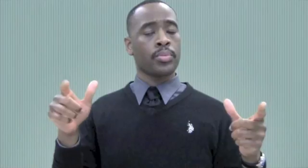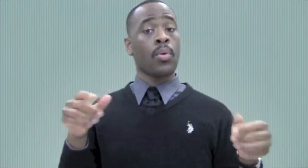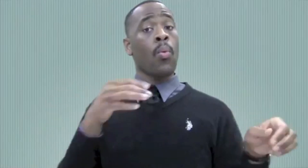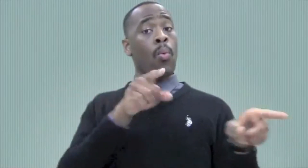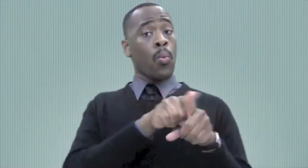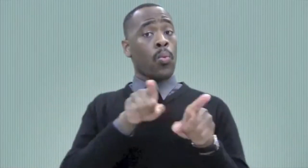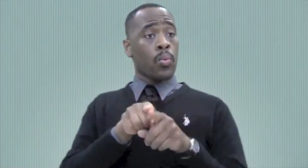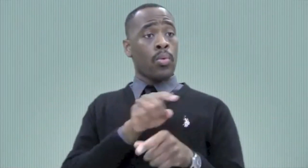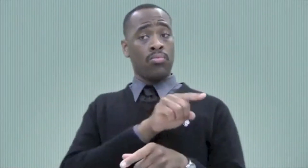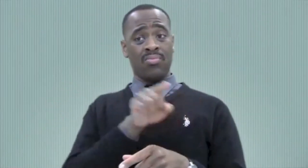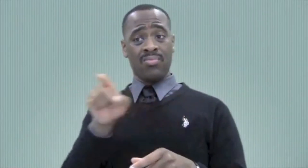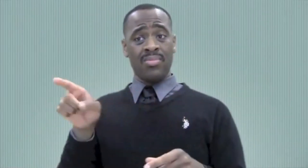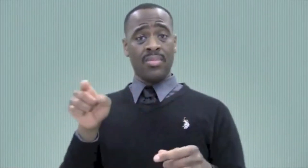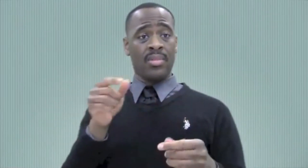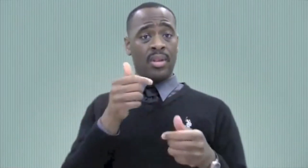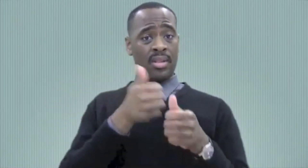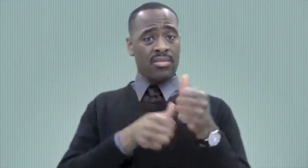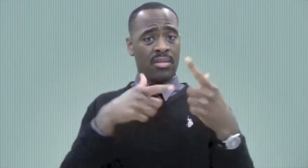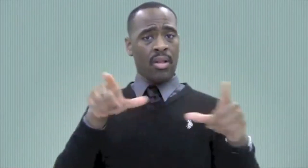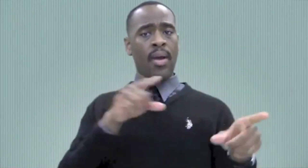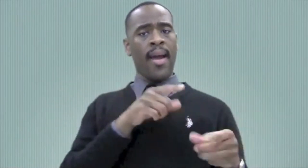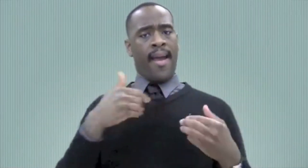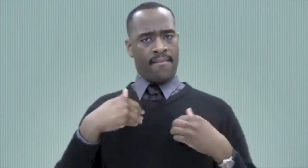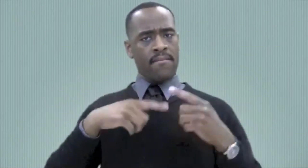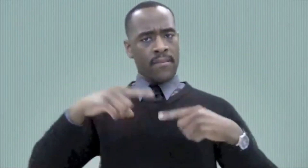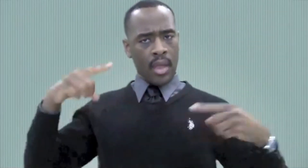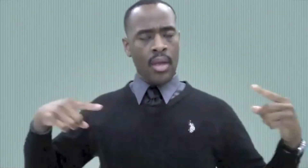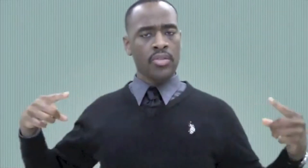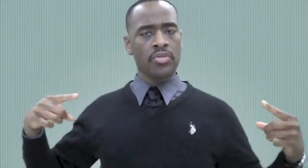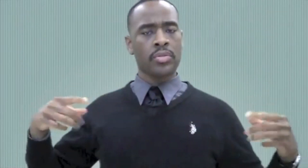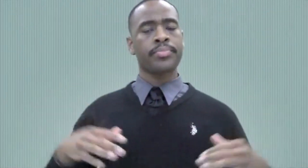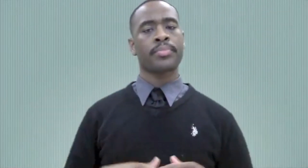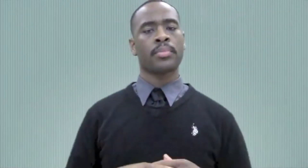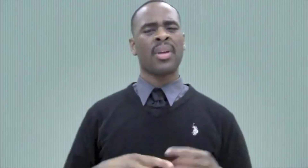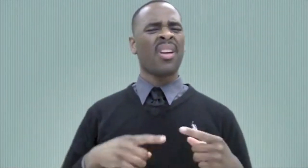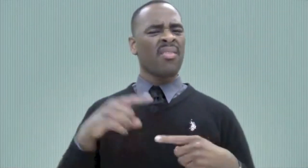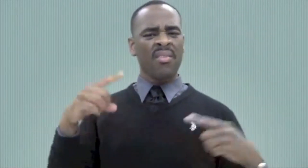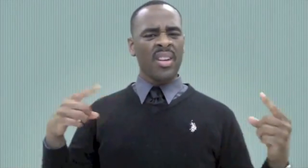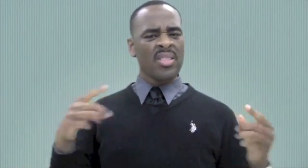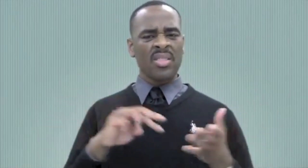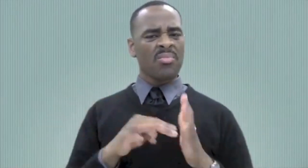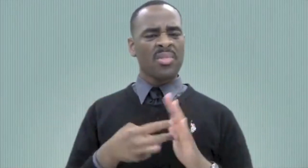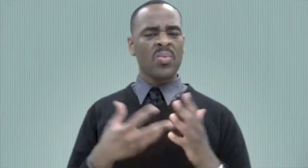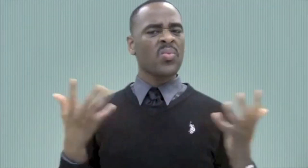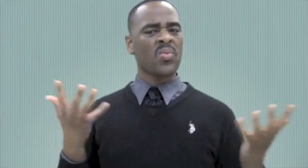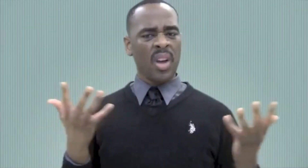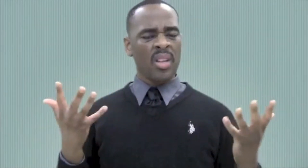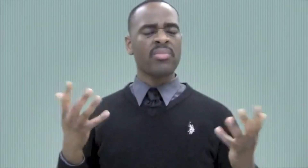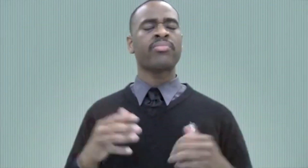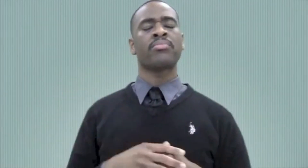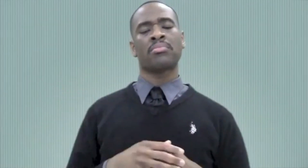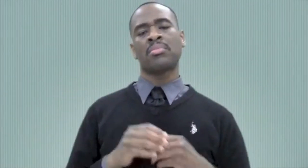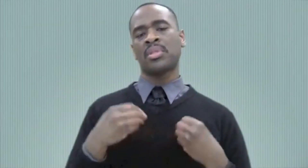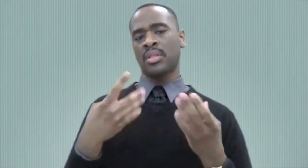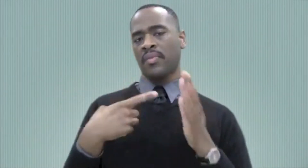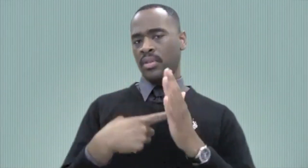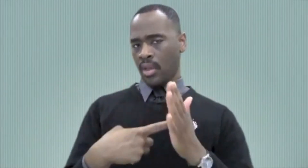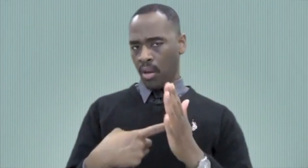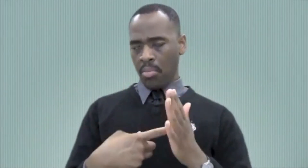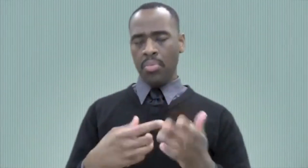sound flat or confusing in a spoken language. These visual elements make ASL a dynamic, expressive language, allowing